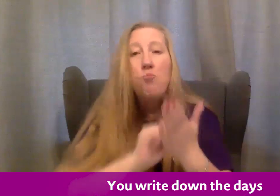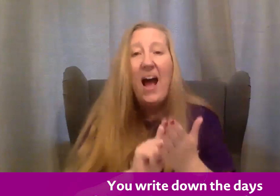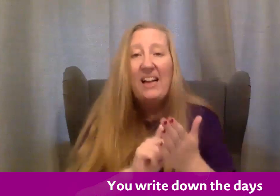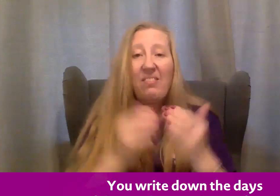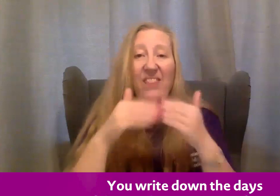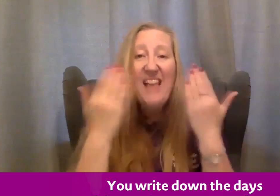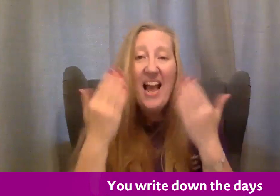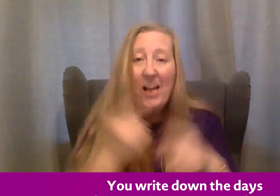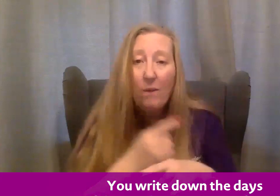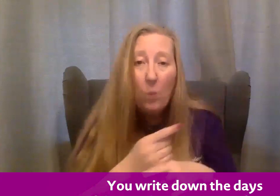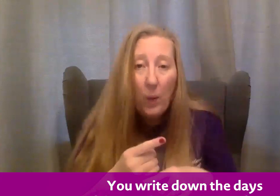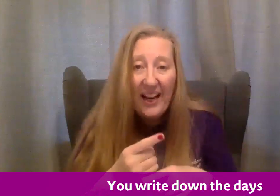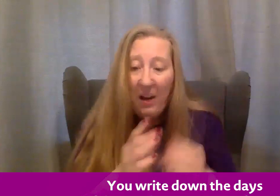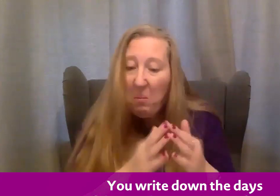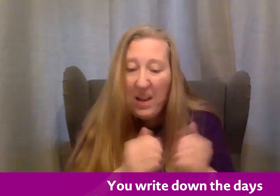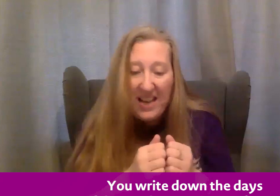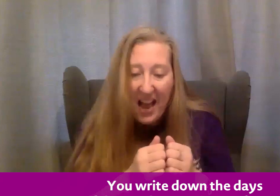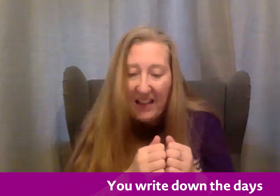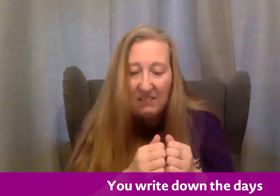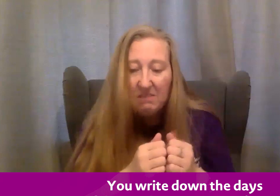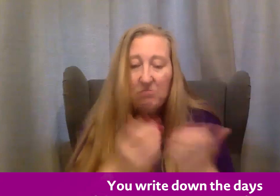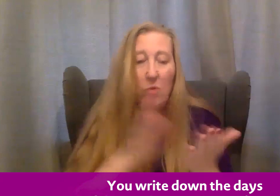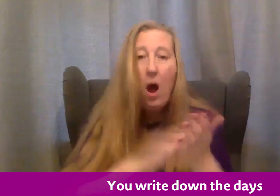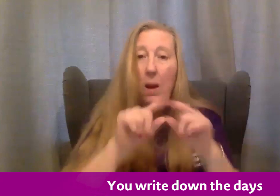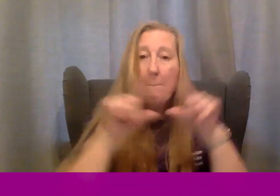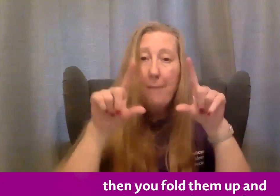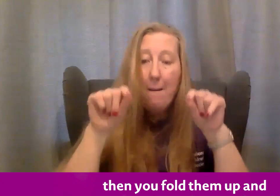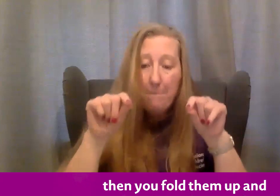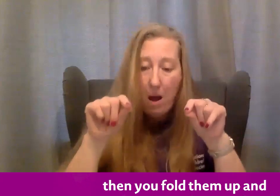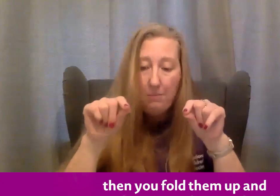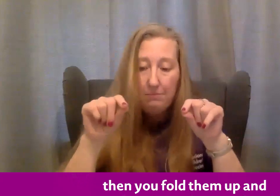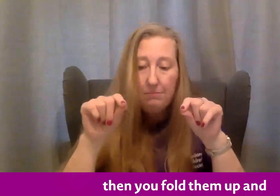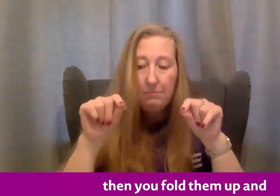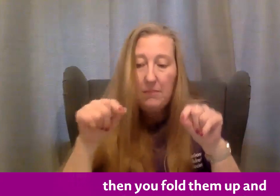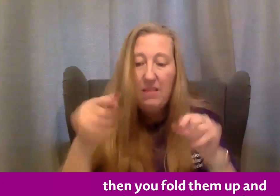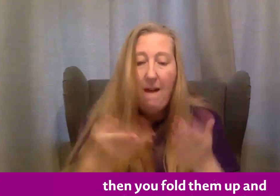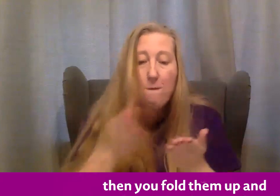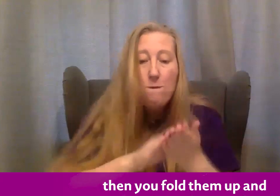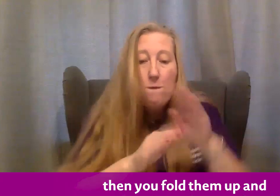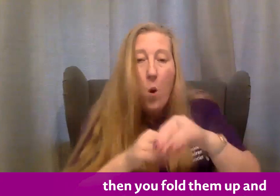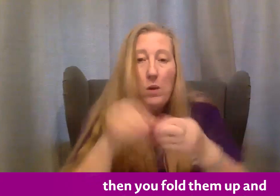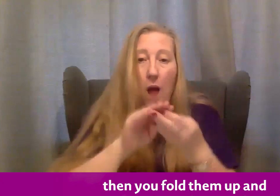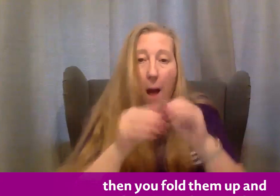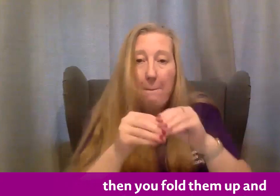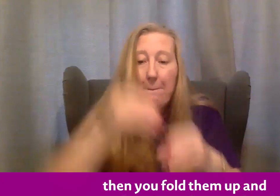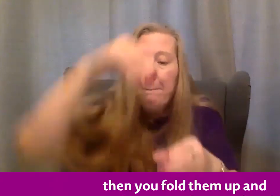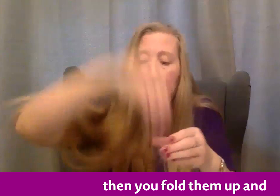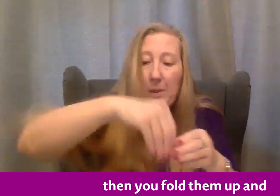You write down the days of the week onto pieces of paper. Then you fold them up. And put them